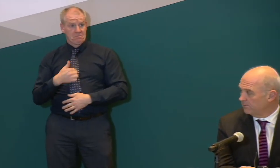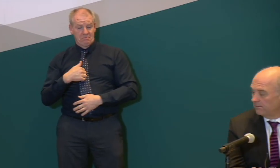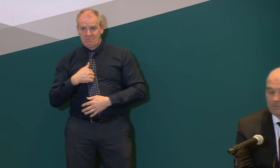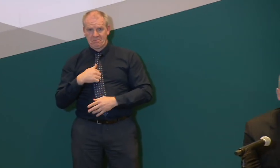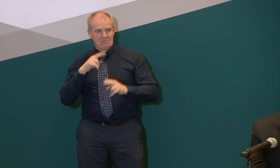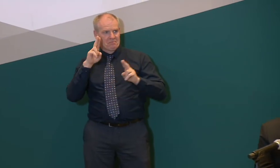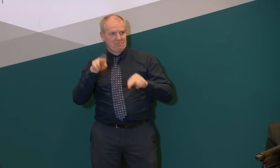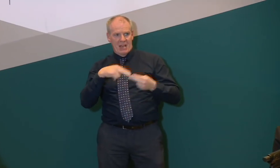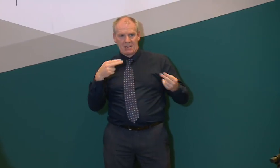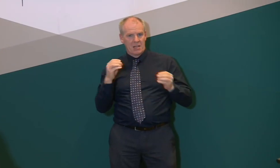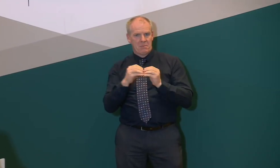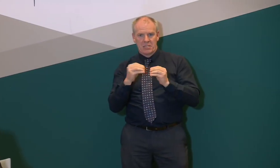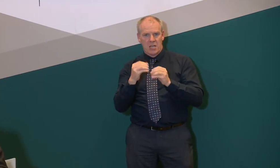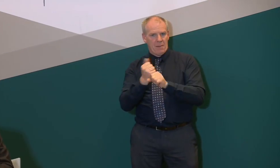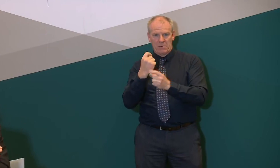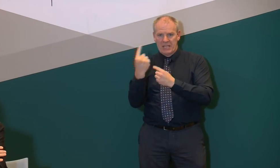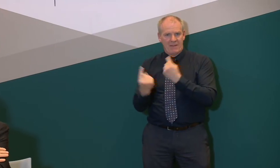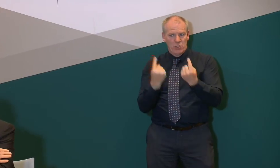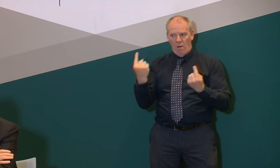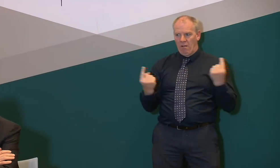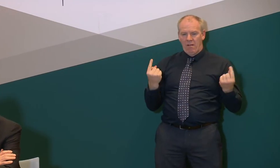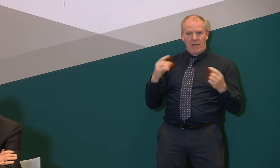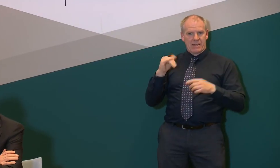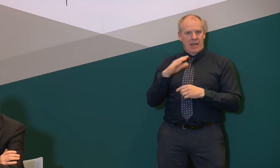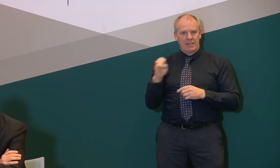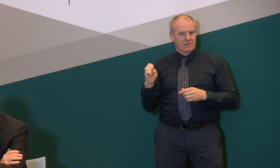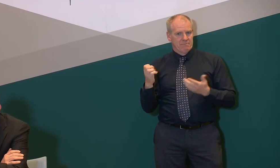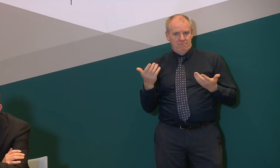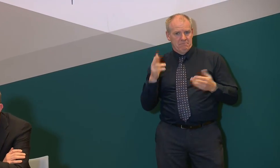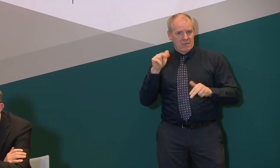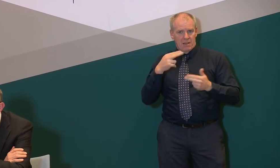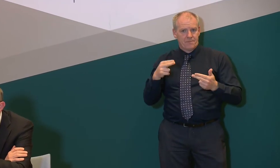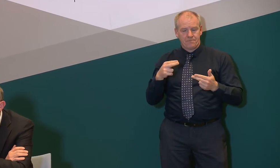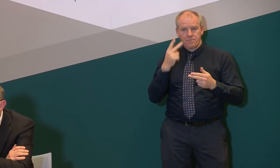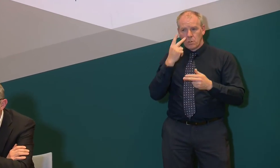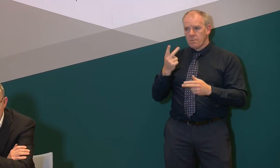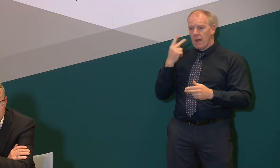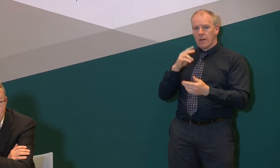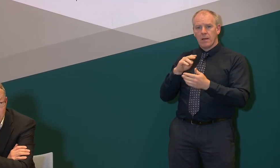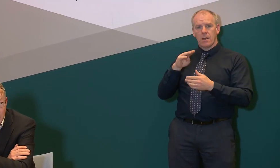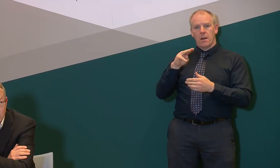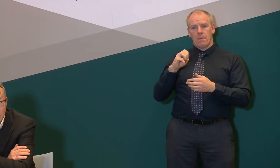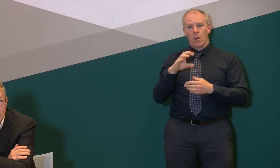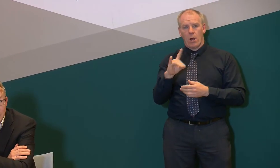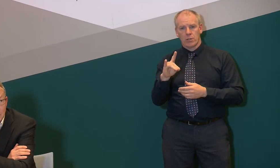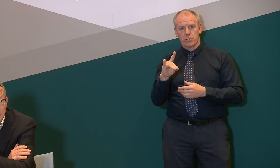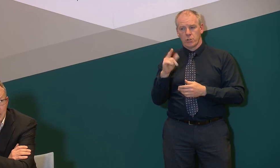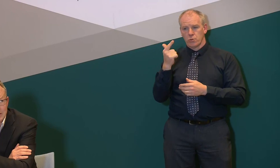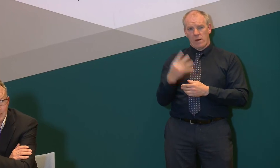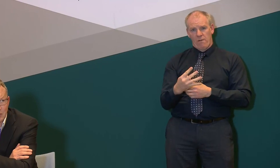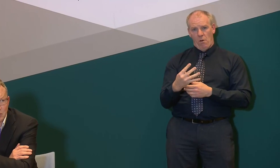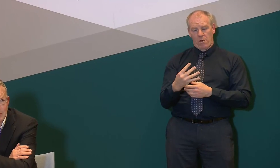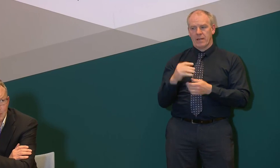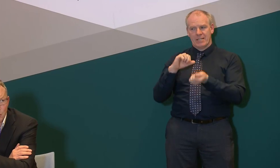answer any individual case, Fergal, but just go back to briefly, on March 24th, we changed the